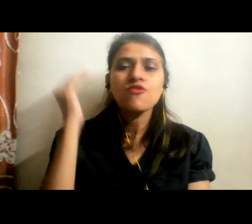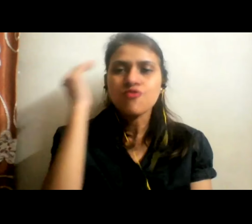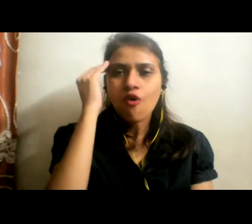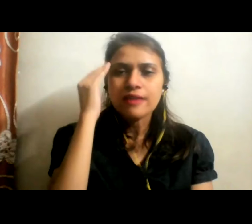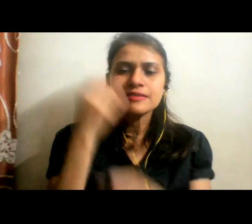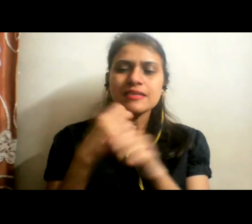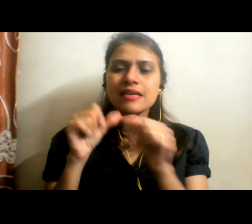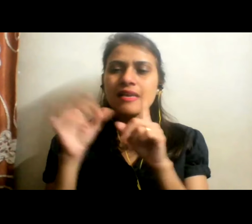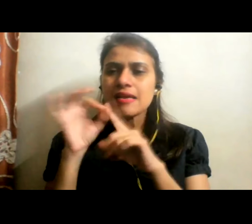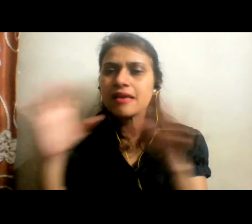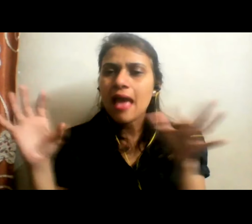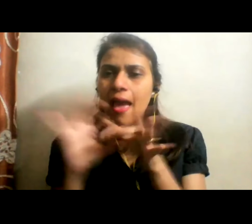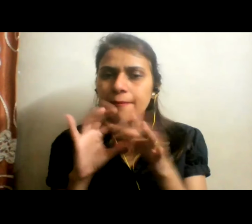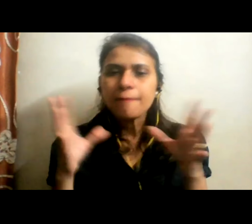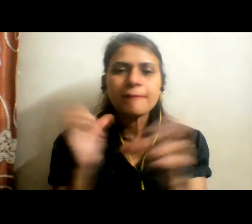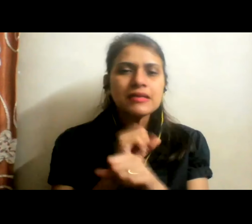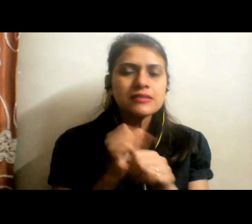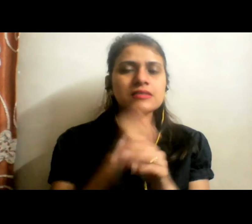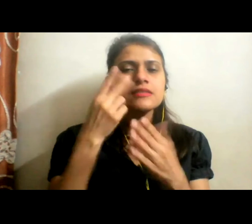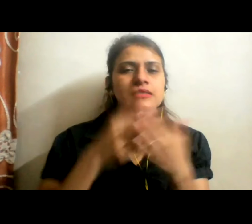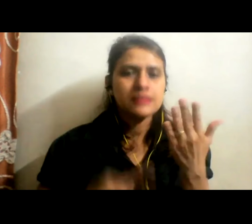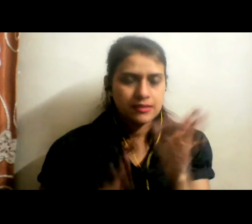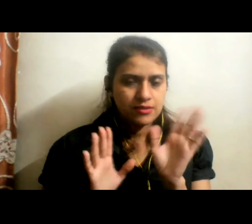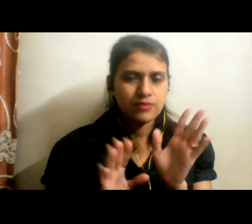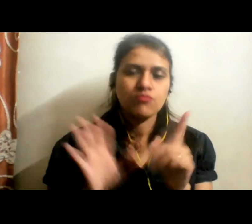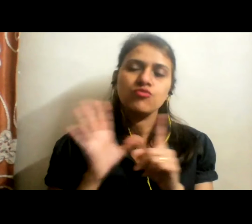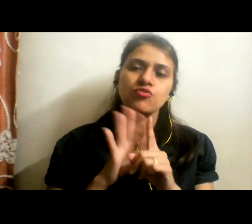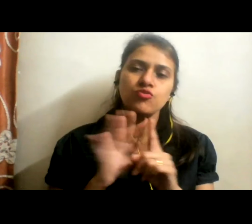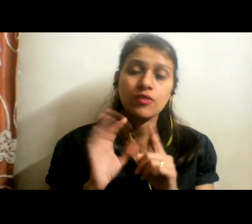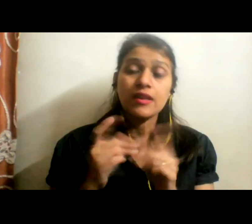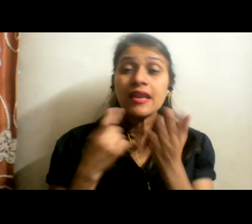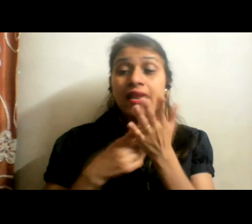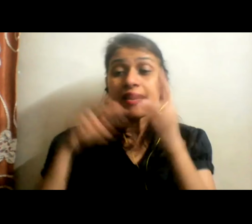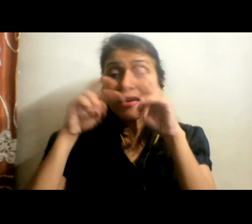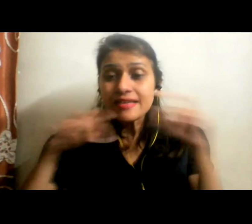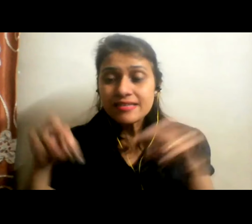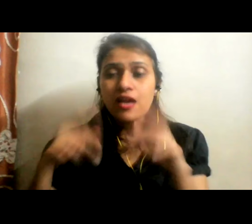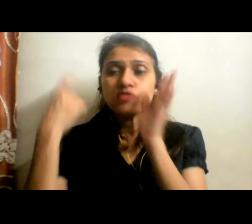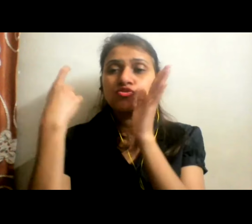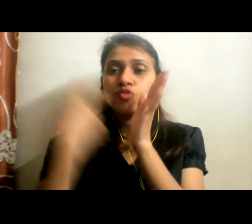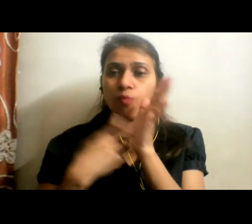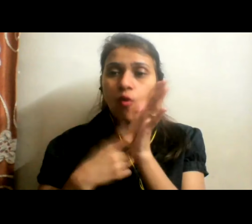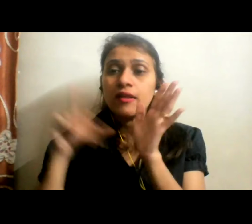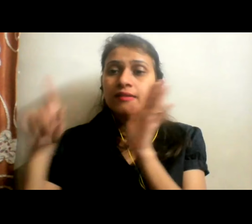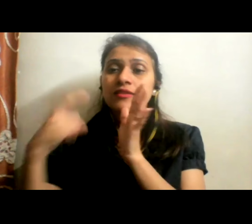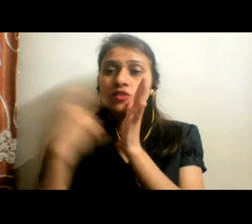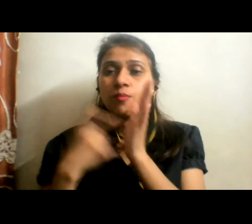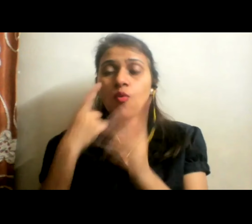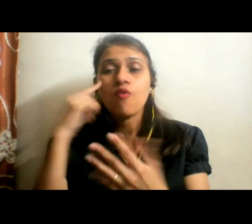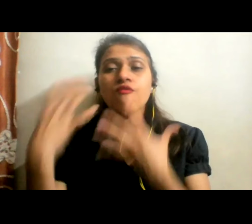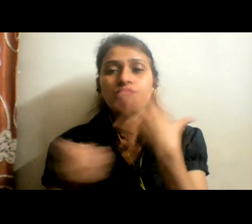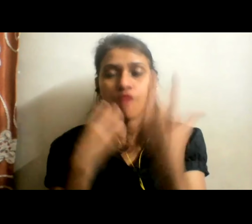gaps or promoting discussions. So that is what it would do. A research report, although it also reports the findings of your